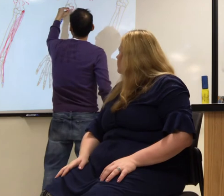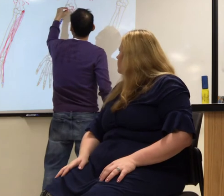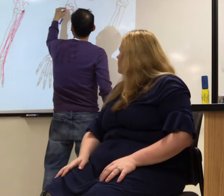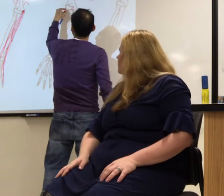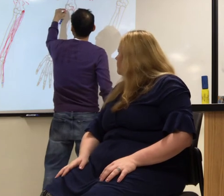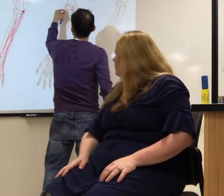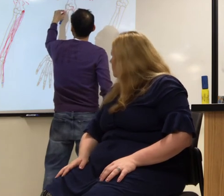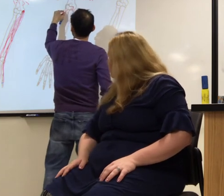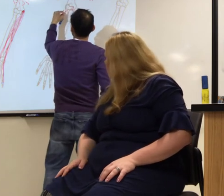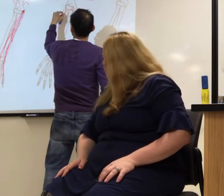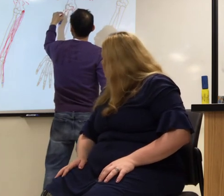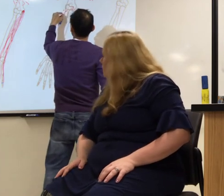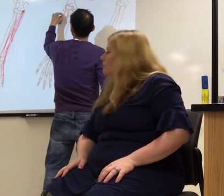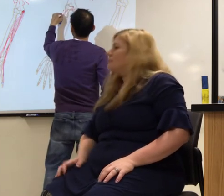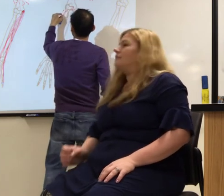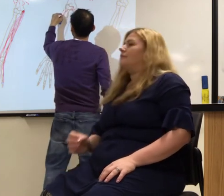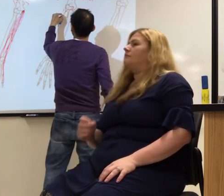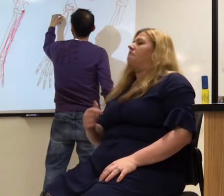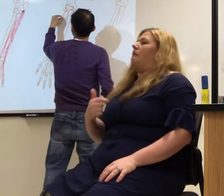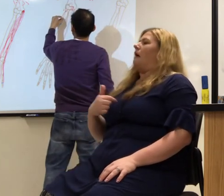I'm a bit of a perfectionist than that.